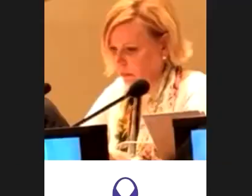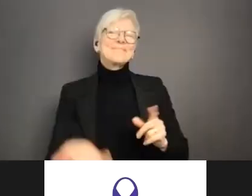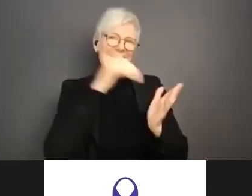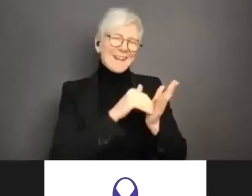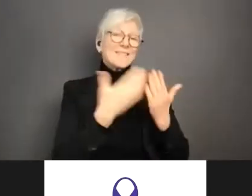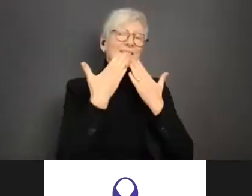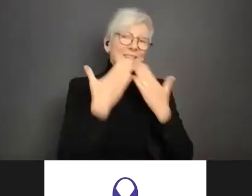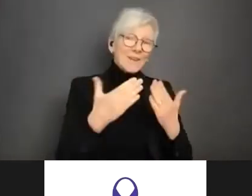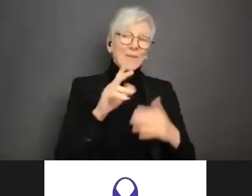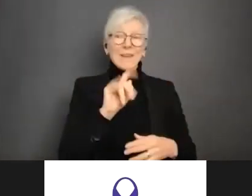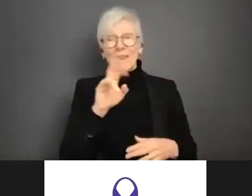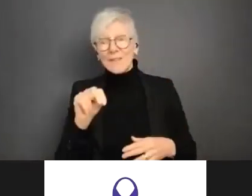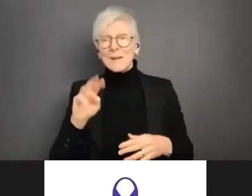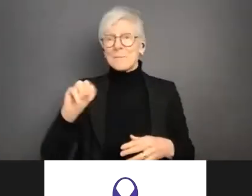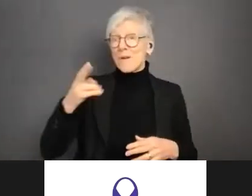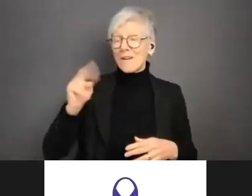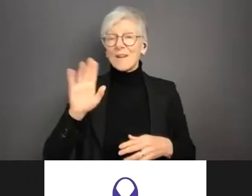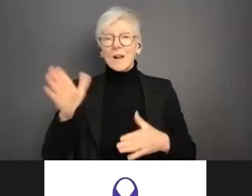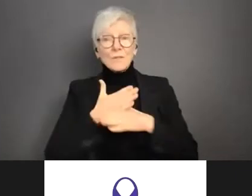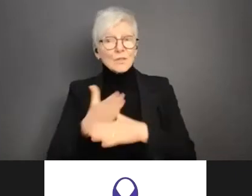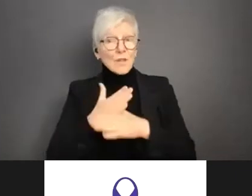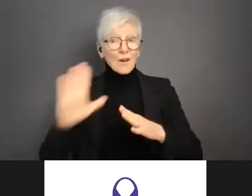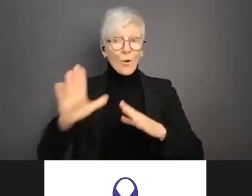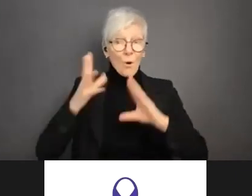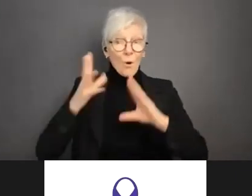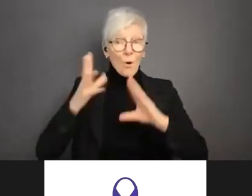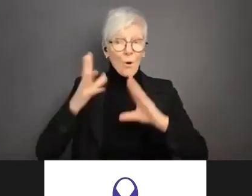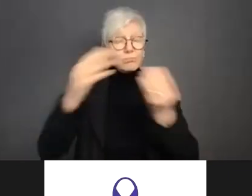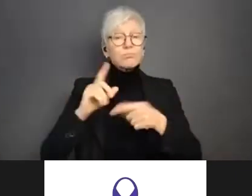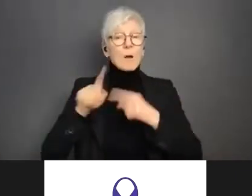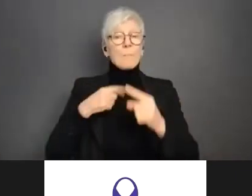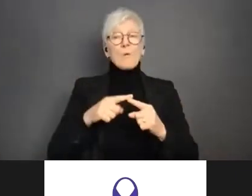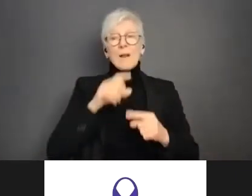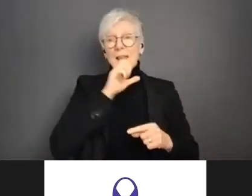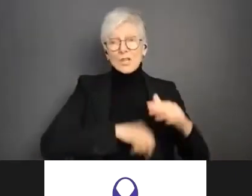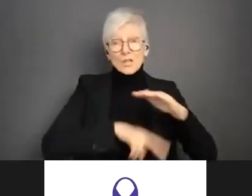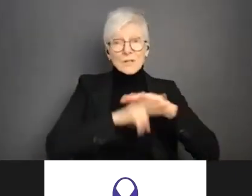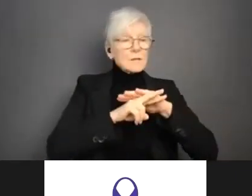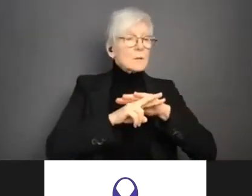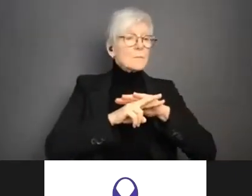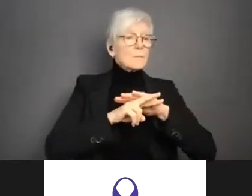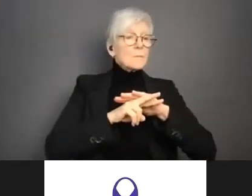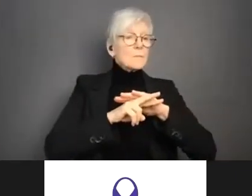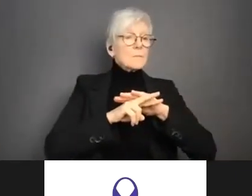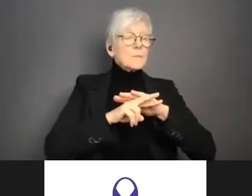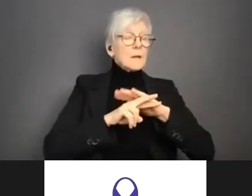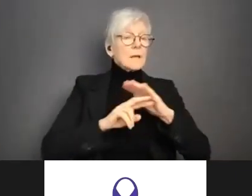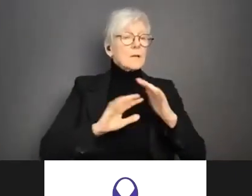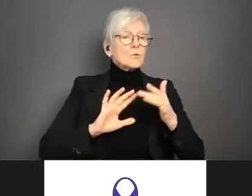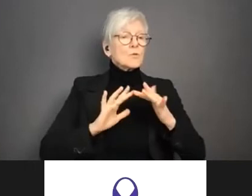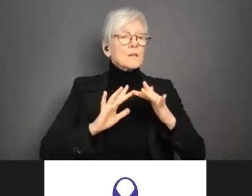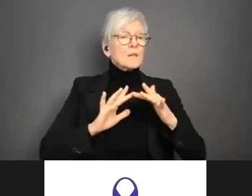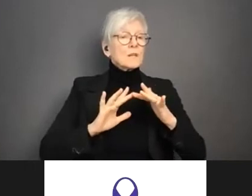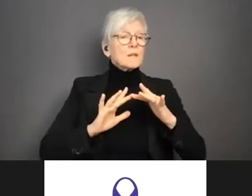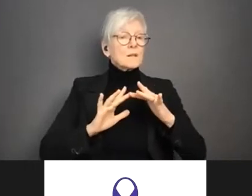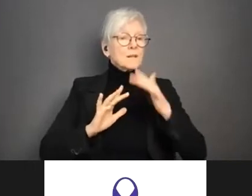your knowledge on the issue around the Human Rights Convention. There's always new things happening, so we do appreciate